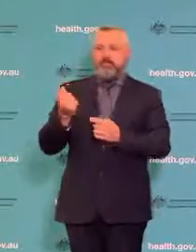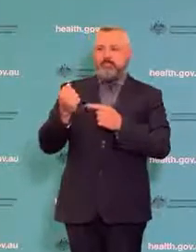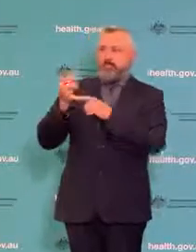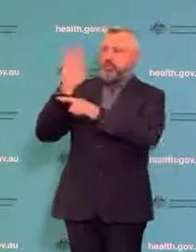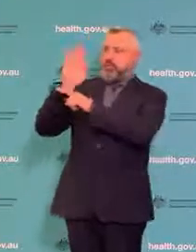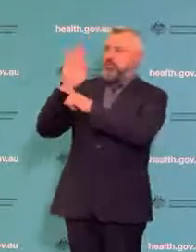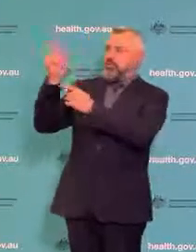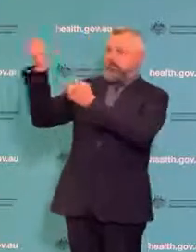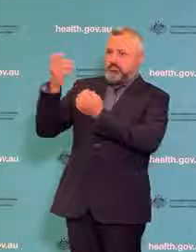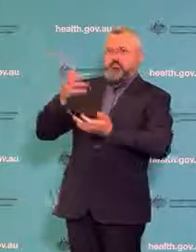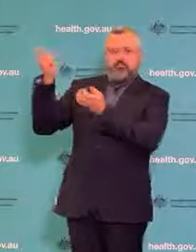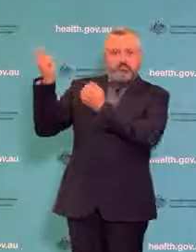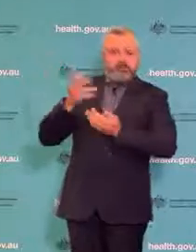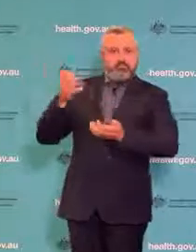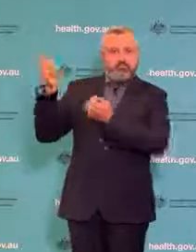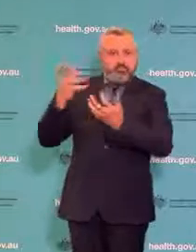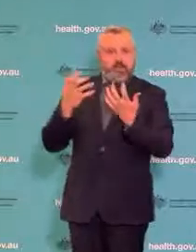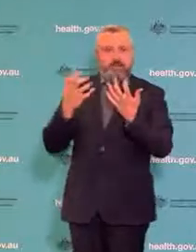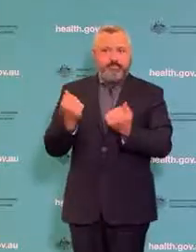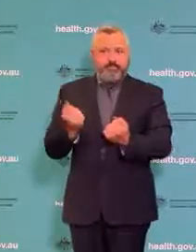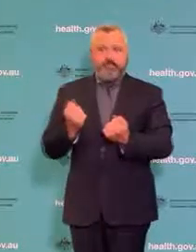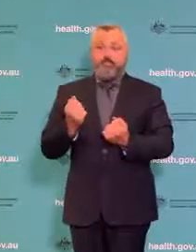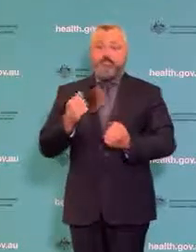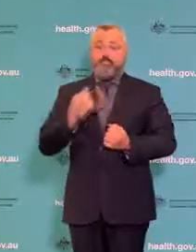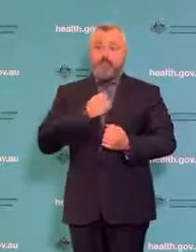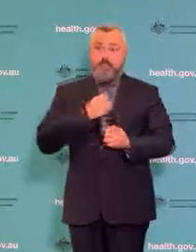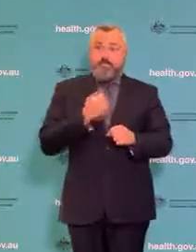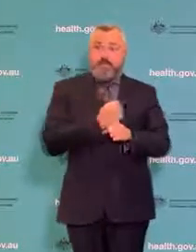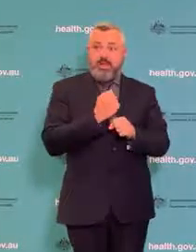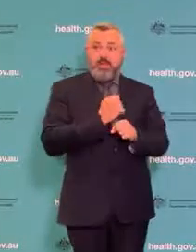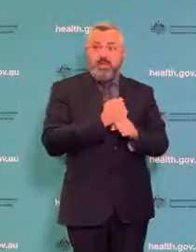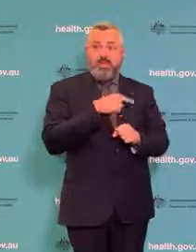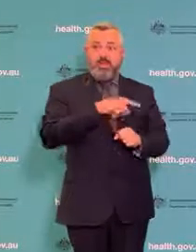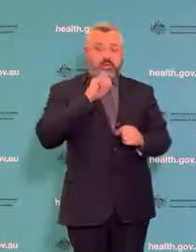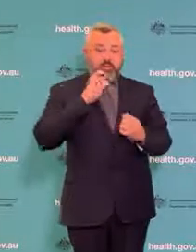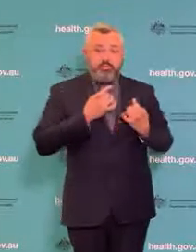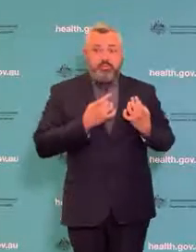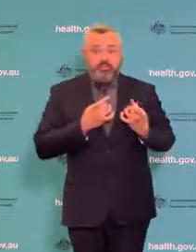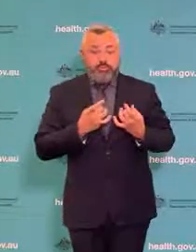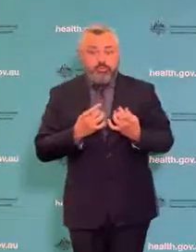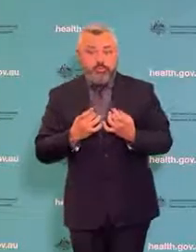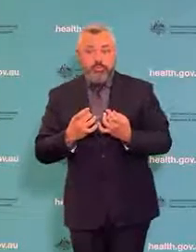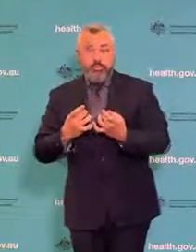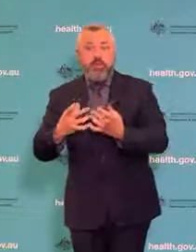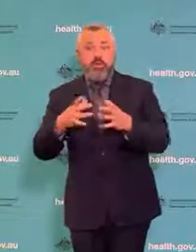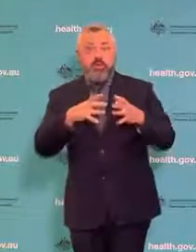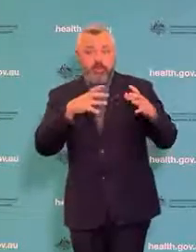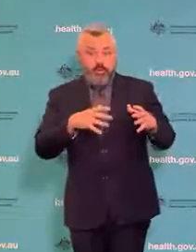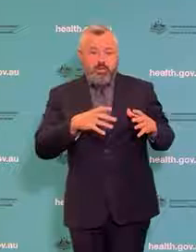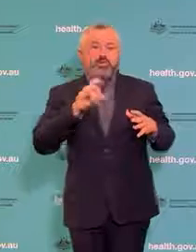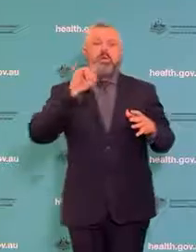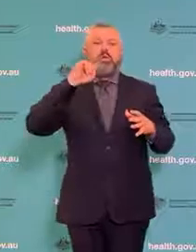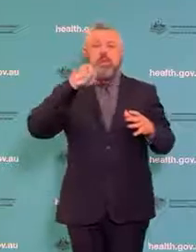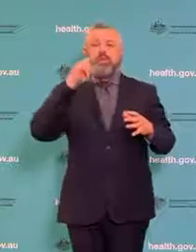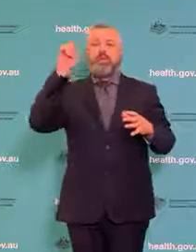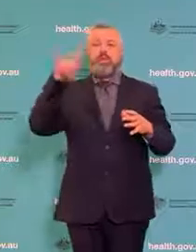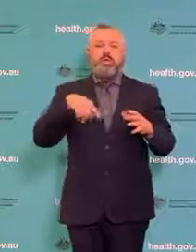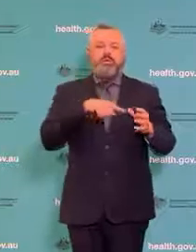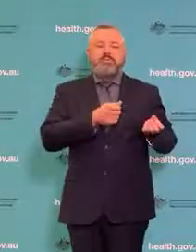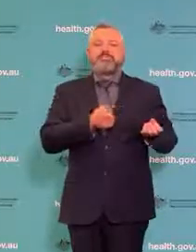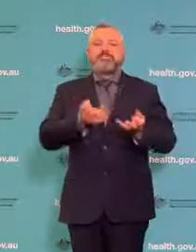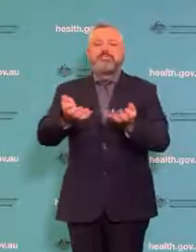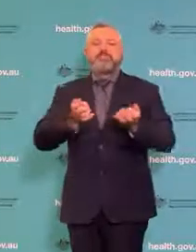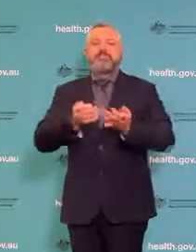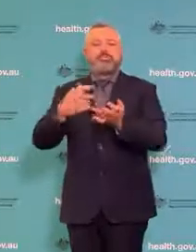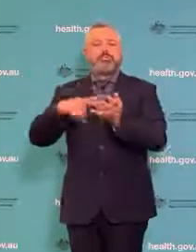with an aim as our vaccine becomes ready, when it's prepared, then we will start introducing our local version as